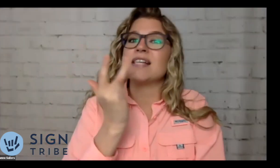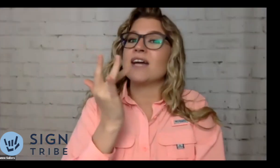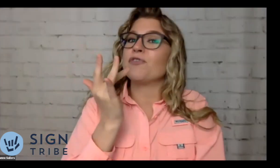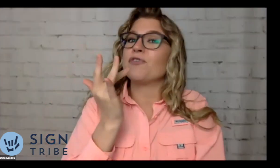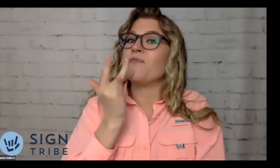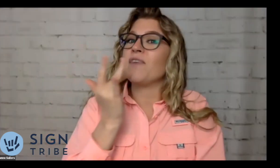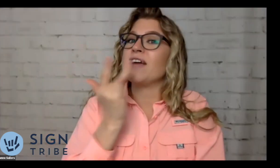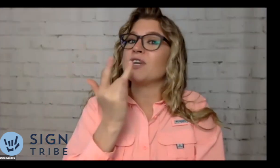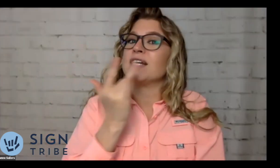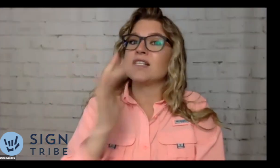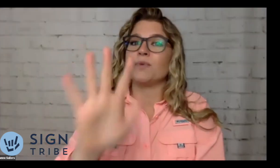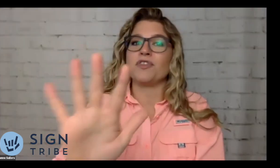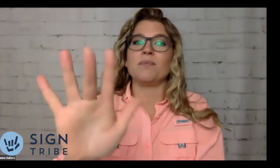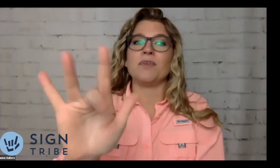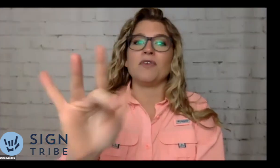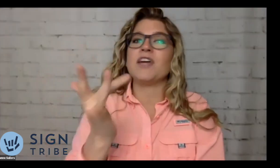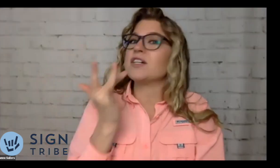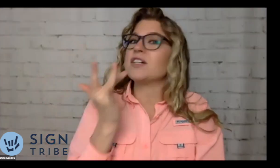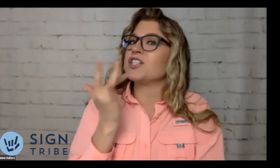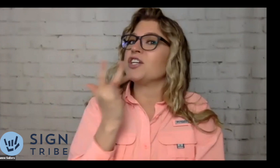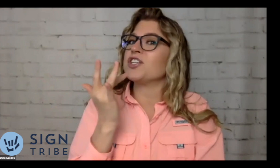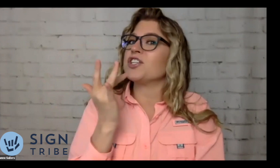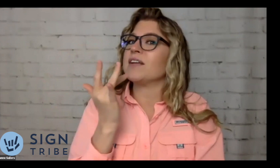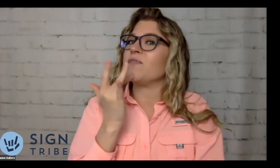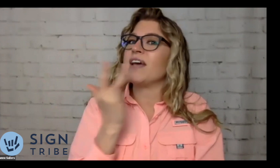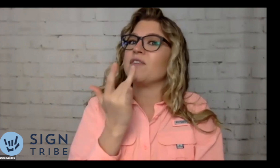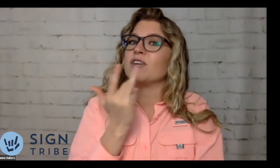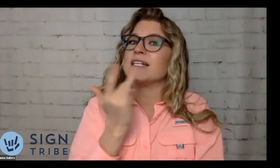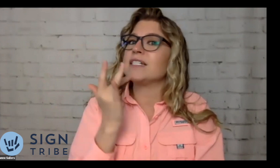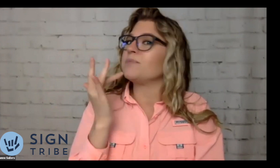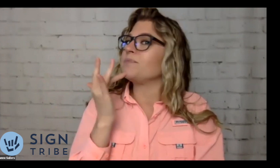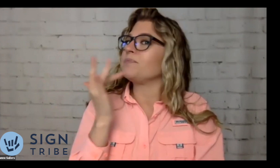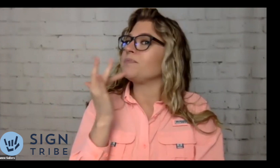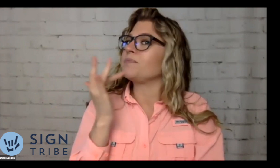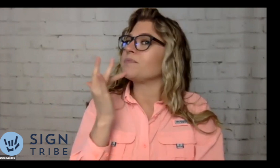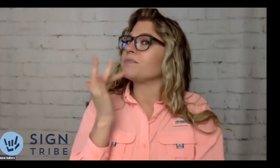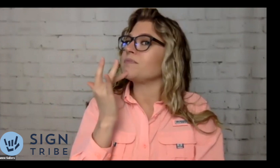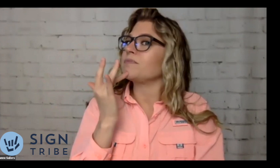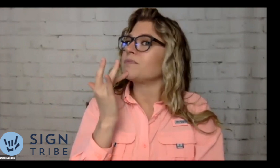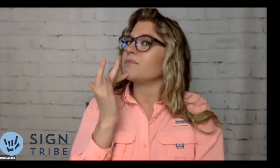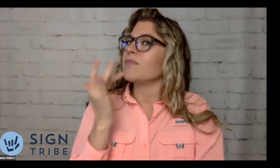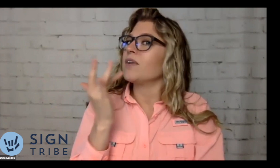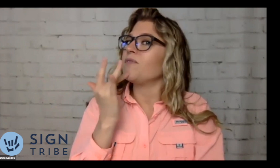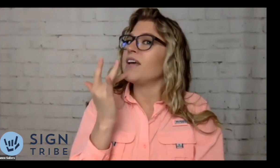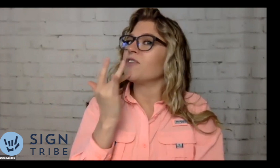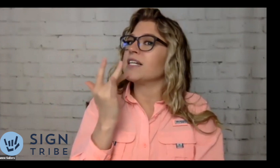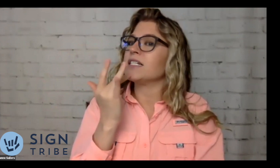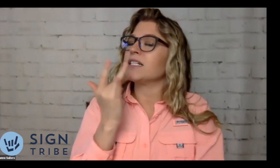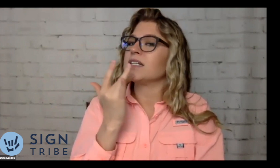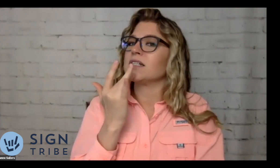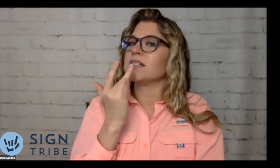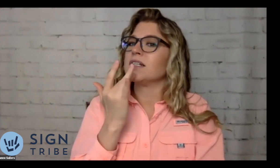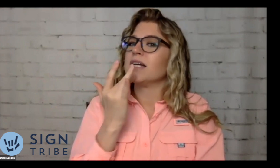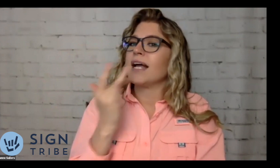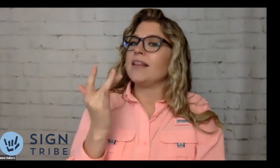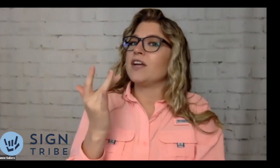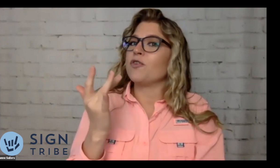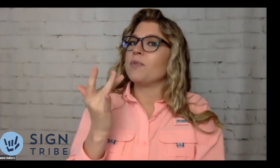for favorite with your middle finger touching your chin. Favorite. favorite. And then remember, this